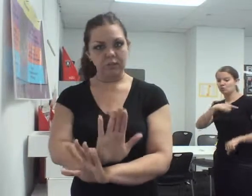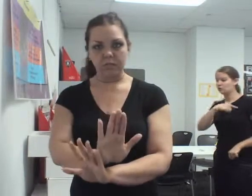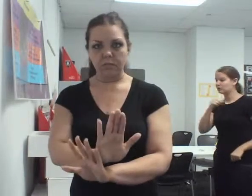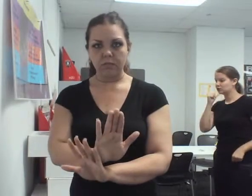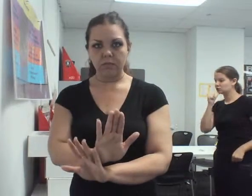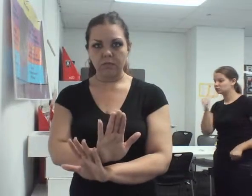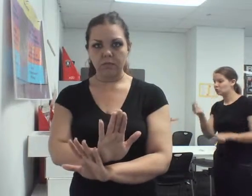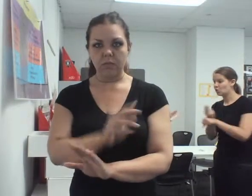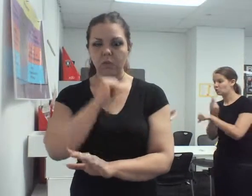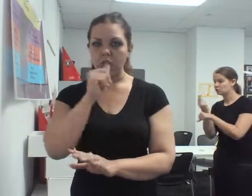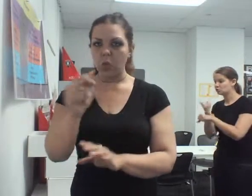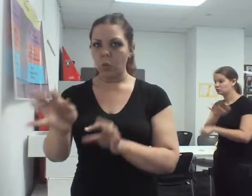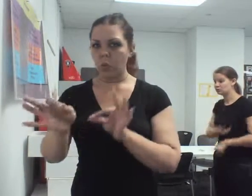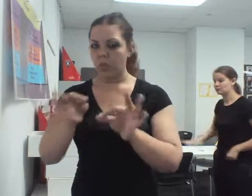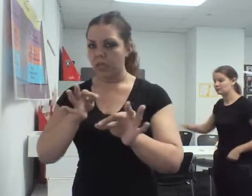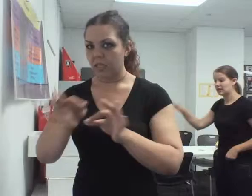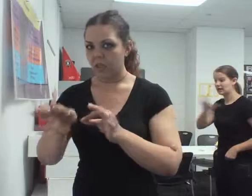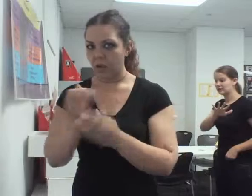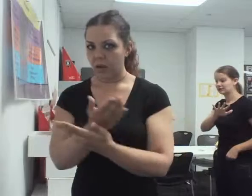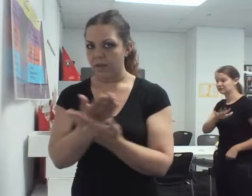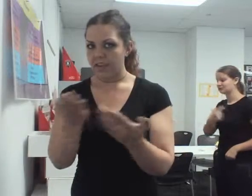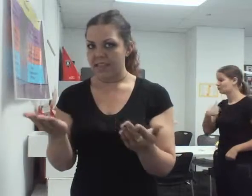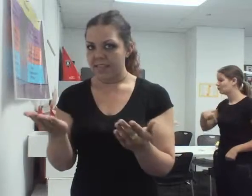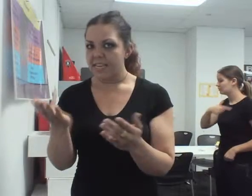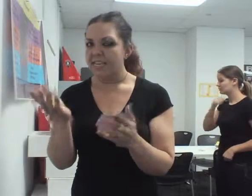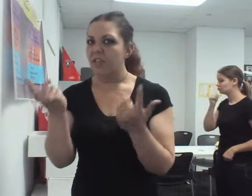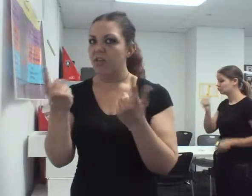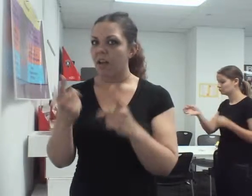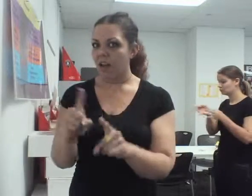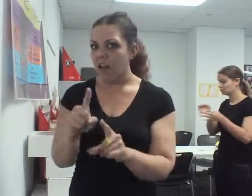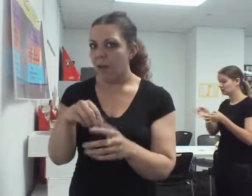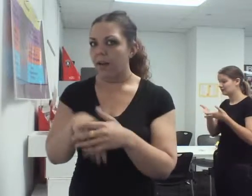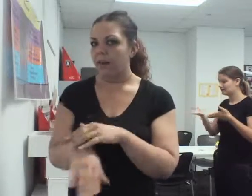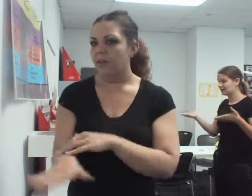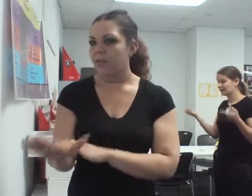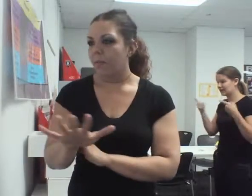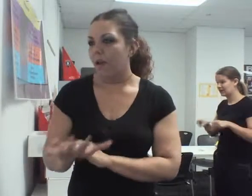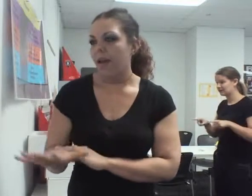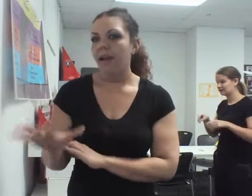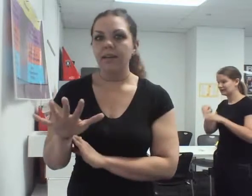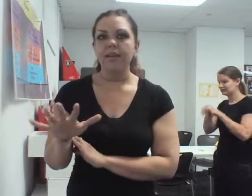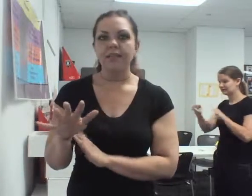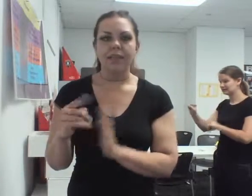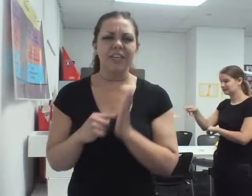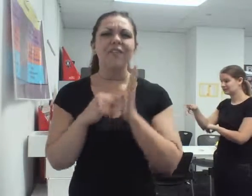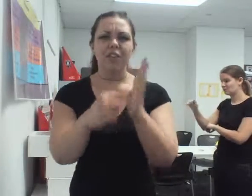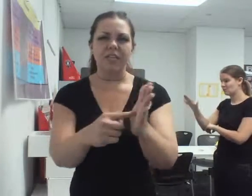don't describe things that are happening in space. Let me give you an example.